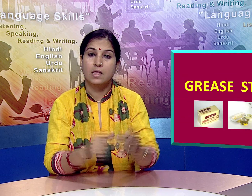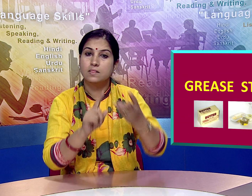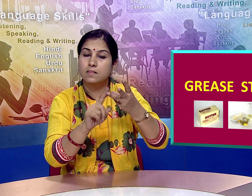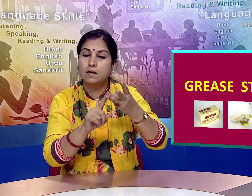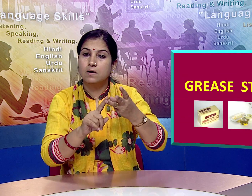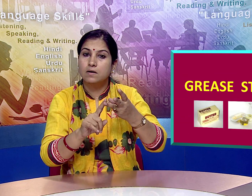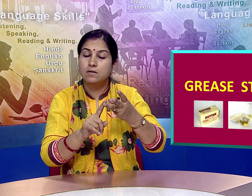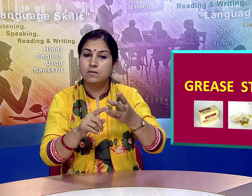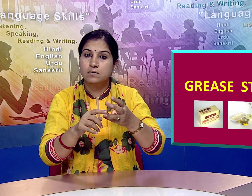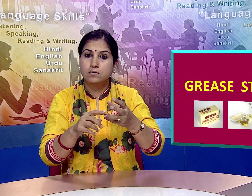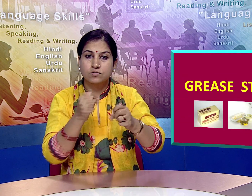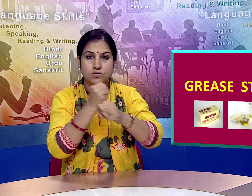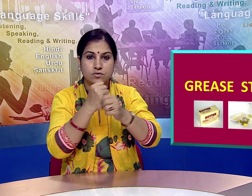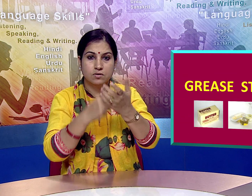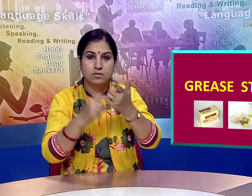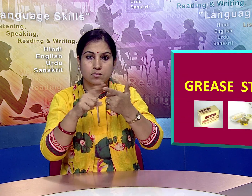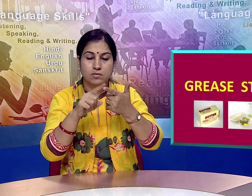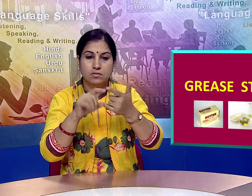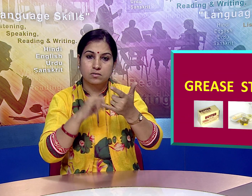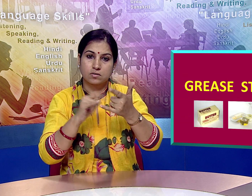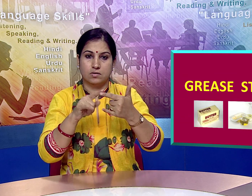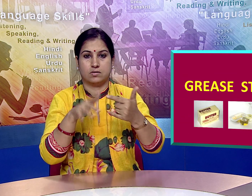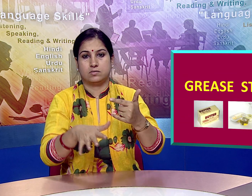Third category of stain is grease stains.